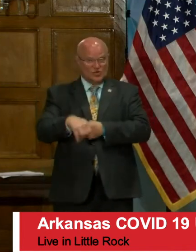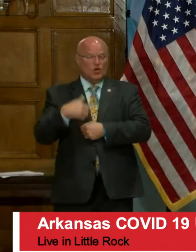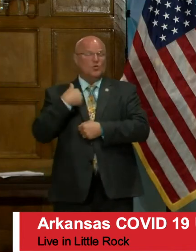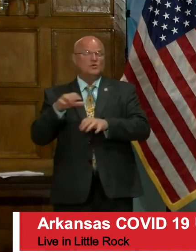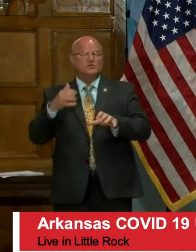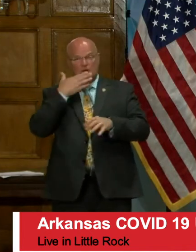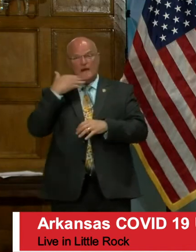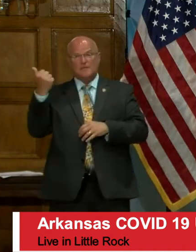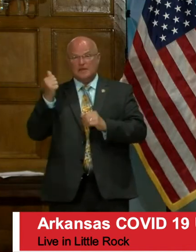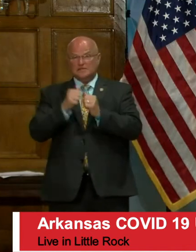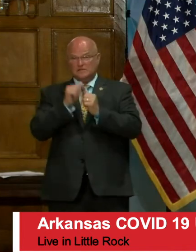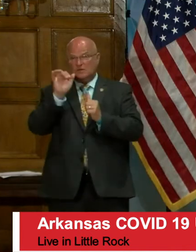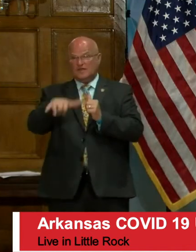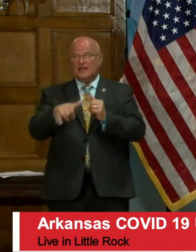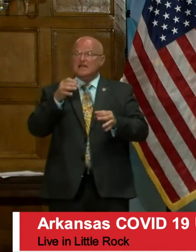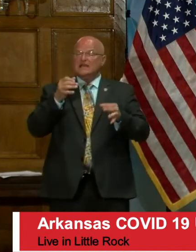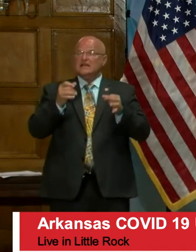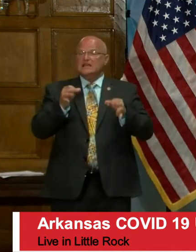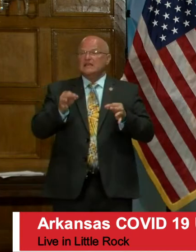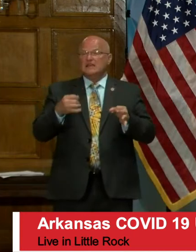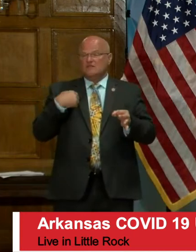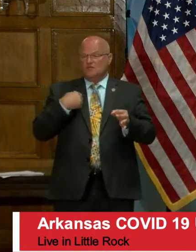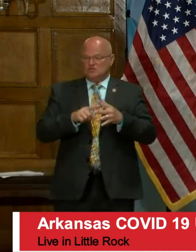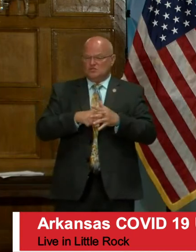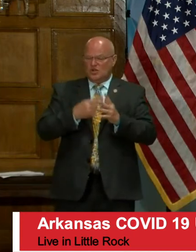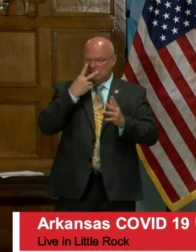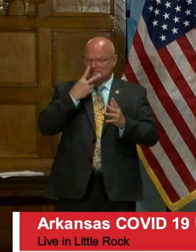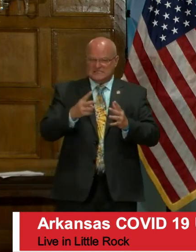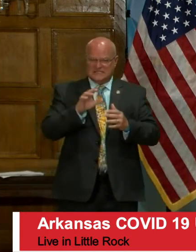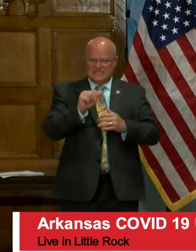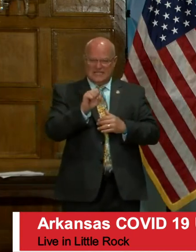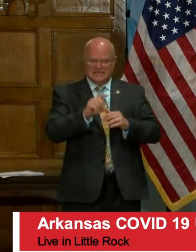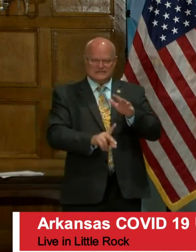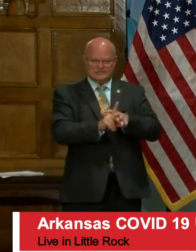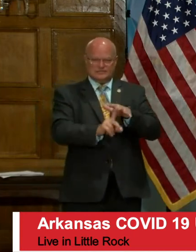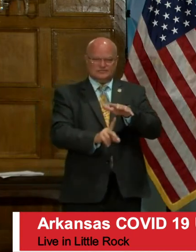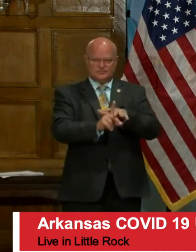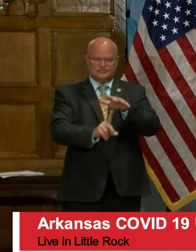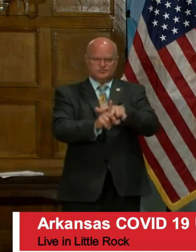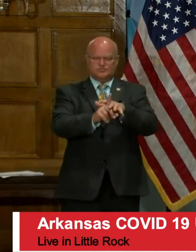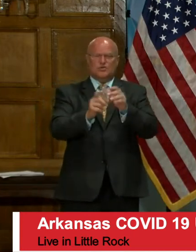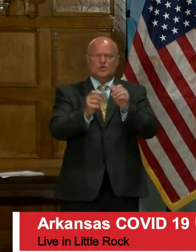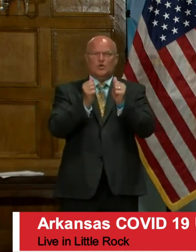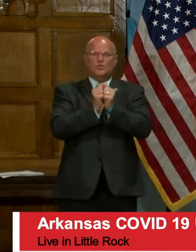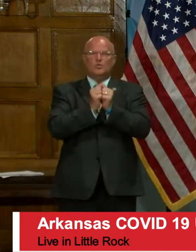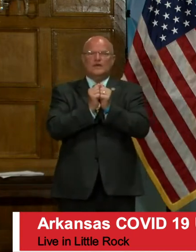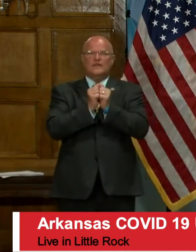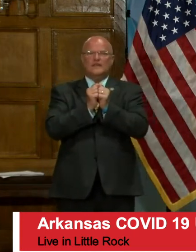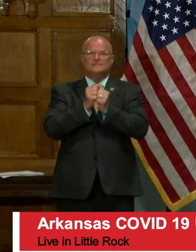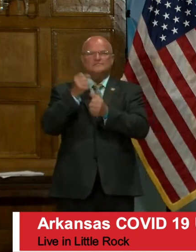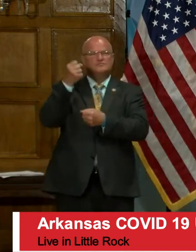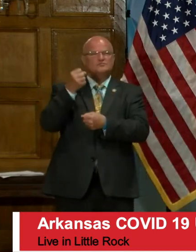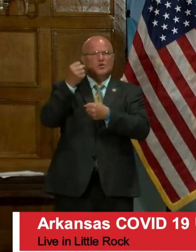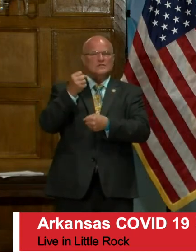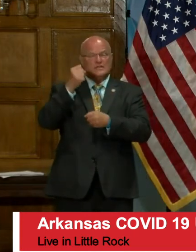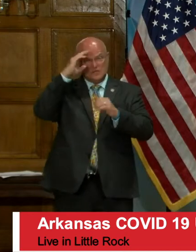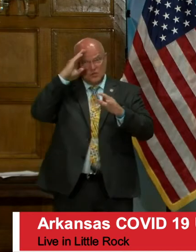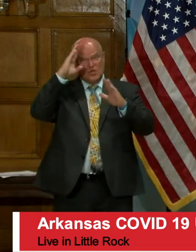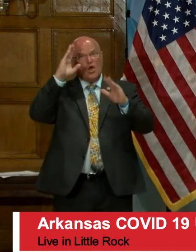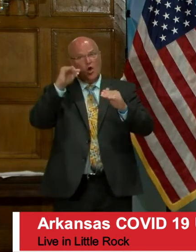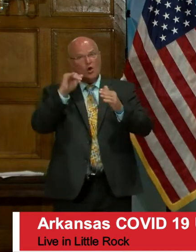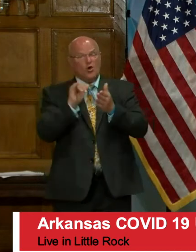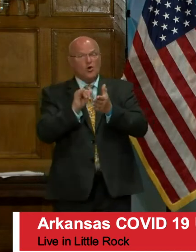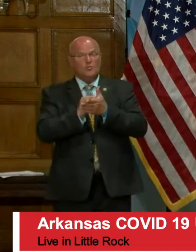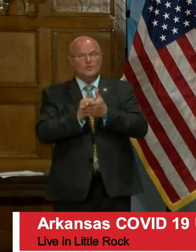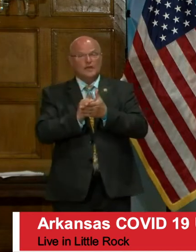We will do our best with that if we start to see cases that are associated with protests. We do hope